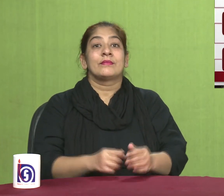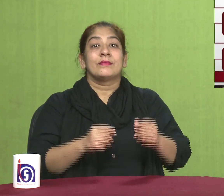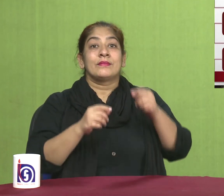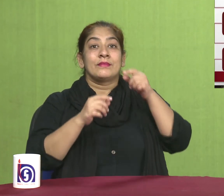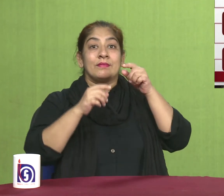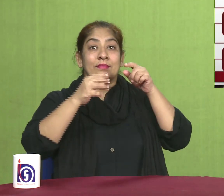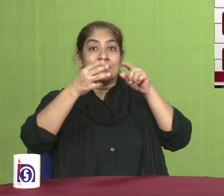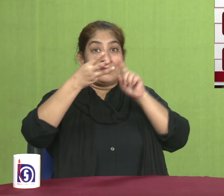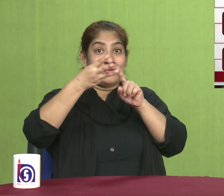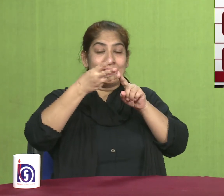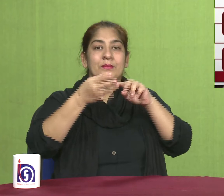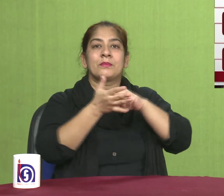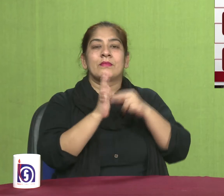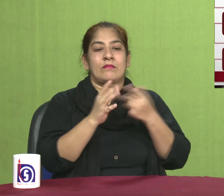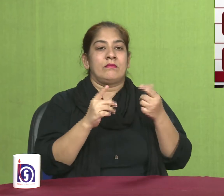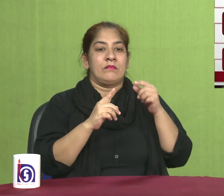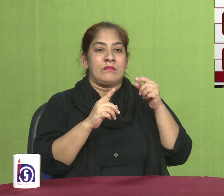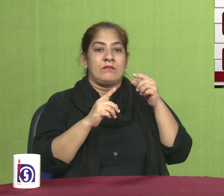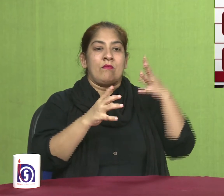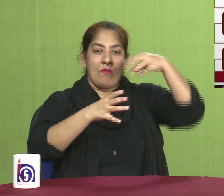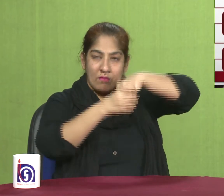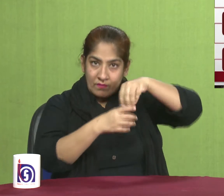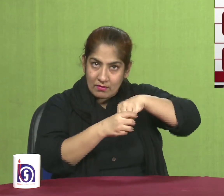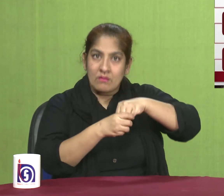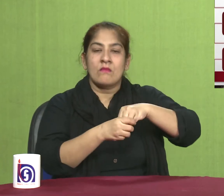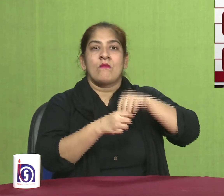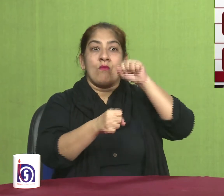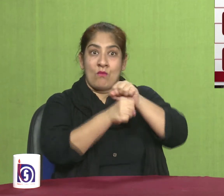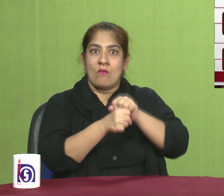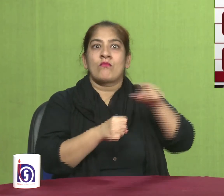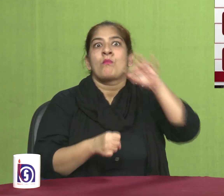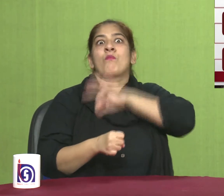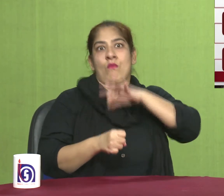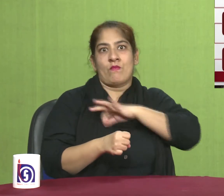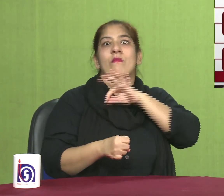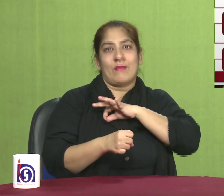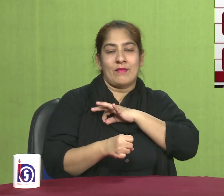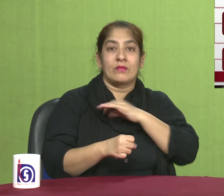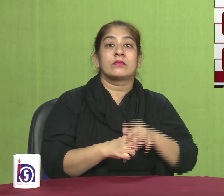The third type is participating and non-participating preference share.